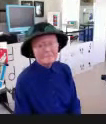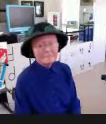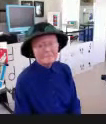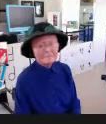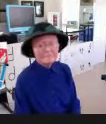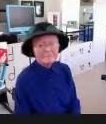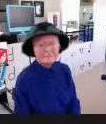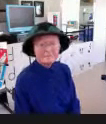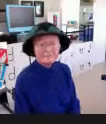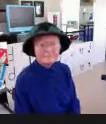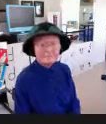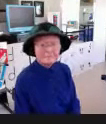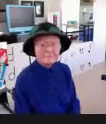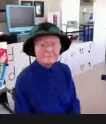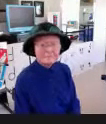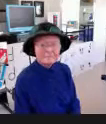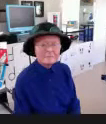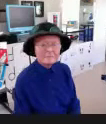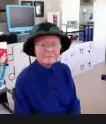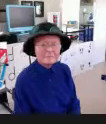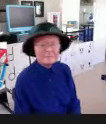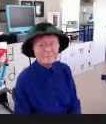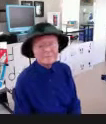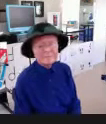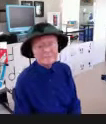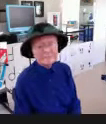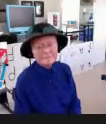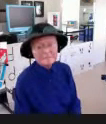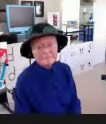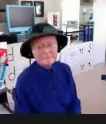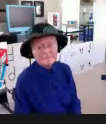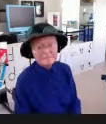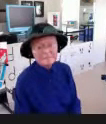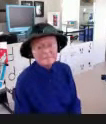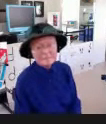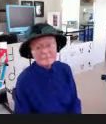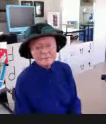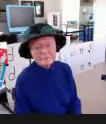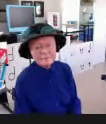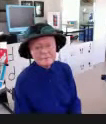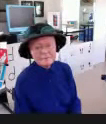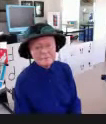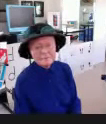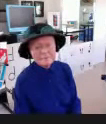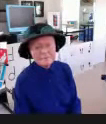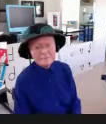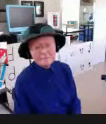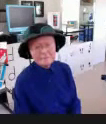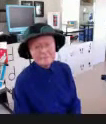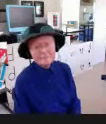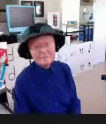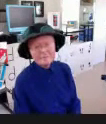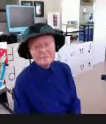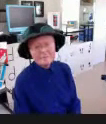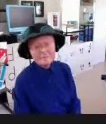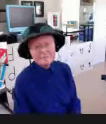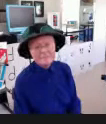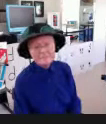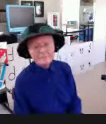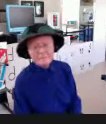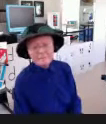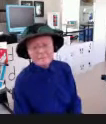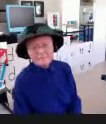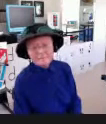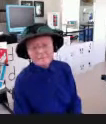These would be, okay, for example, these are the roles, relationships, and communication are some of the more difficult ones. So this, for example,